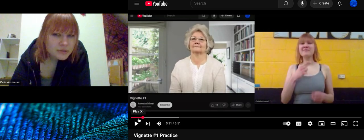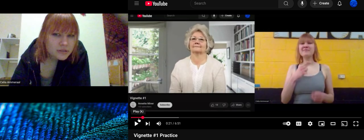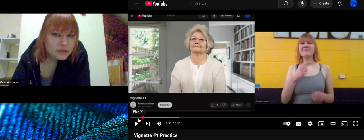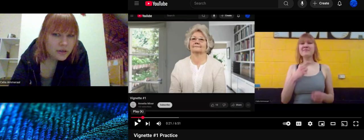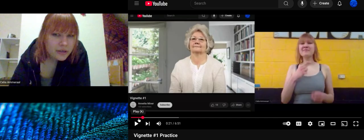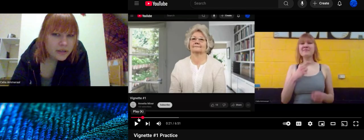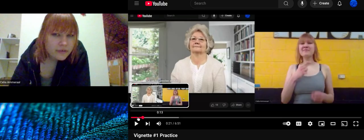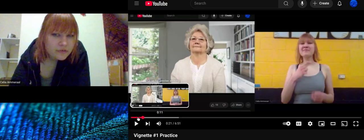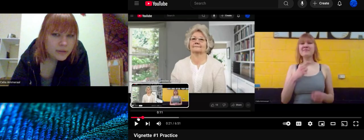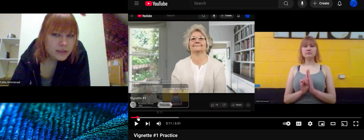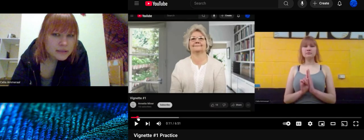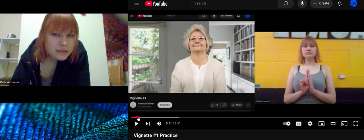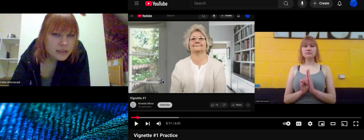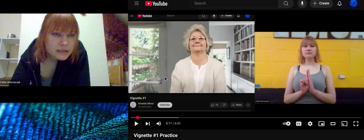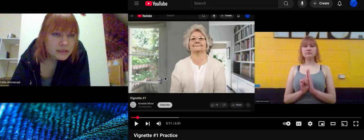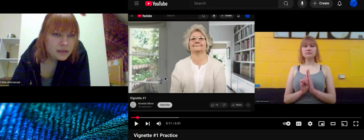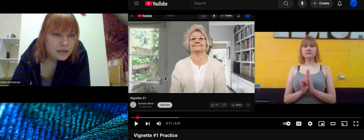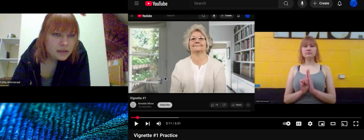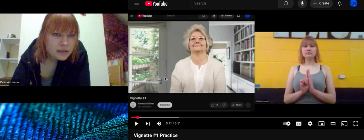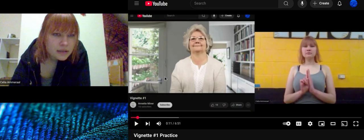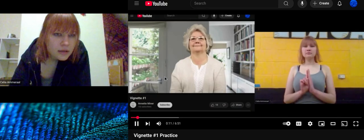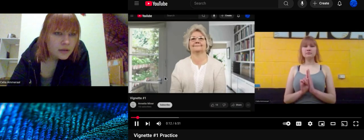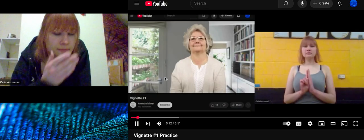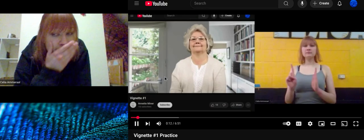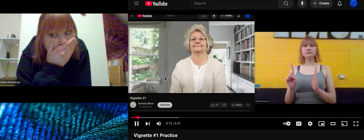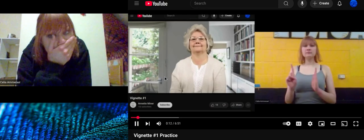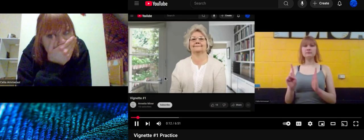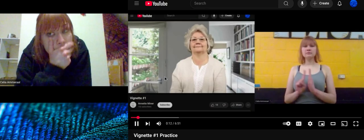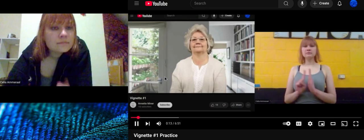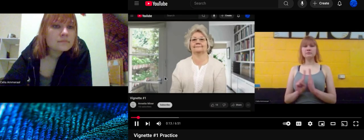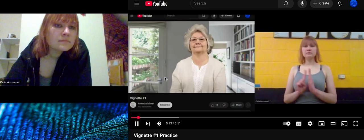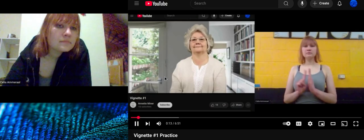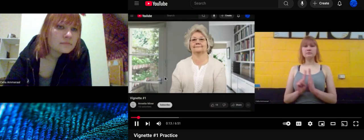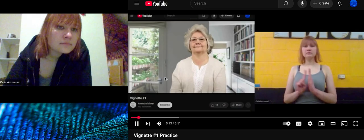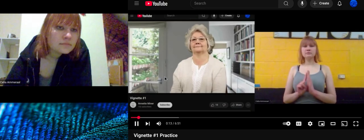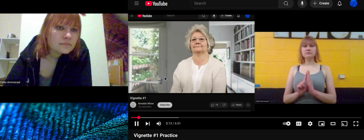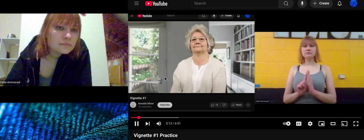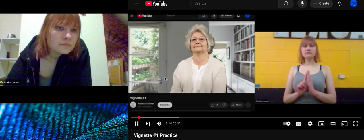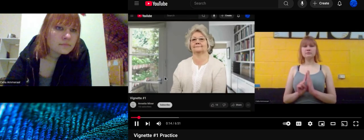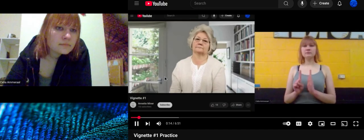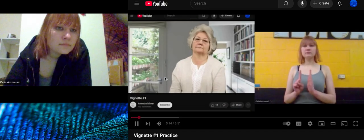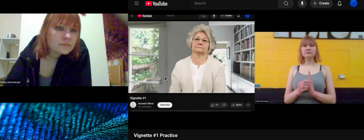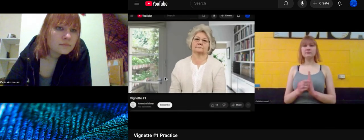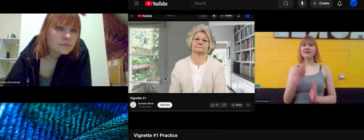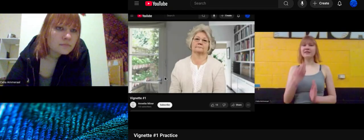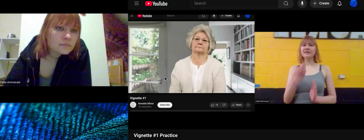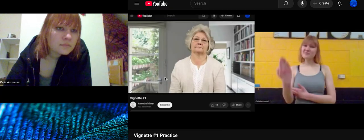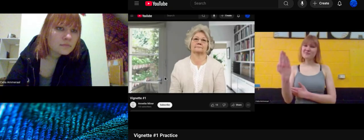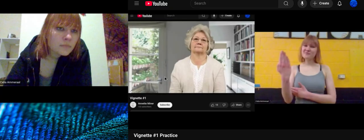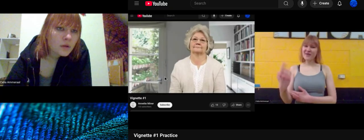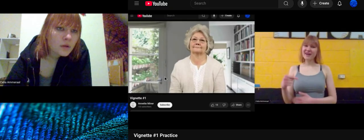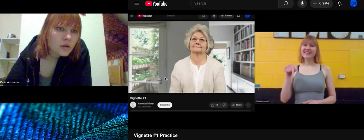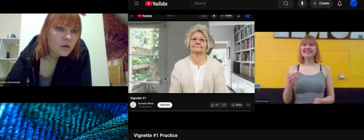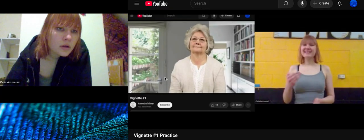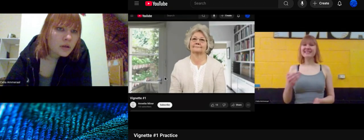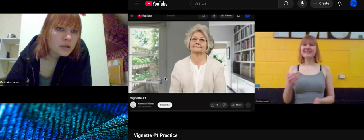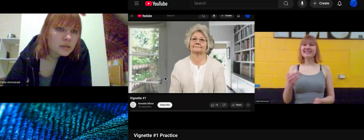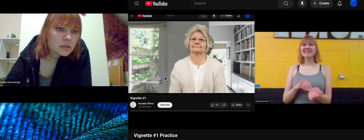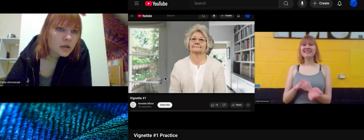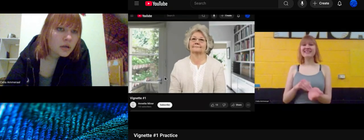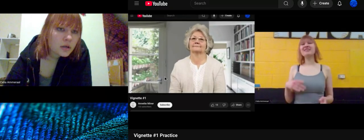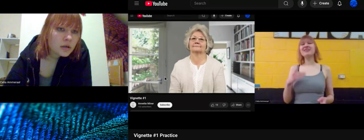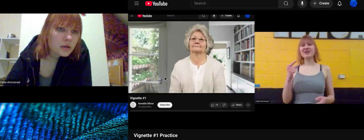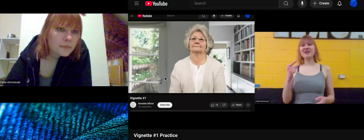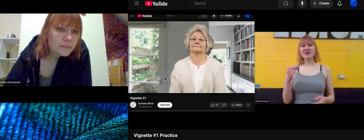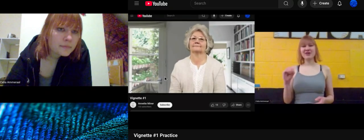I'm so sorry that you have to re-listen to this. Good morning, this is Dr. Goodman's office. This is